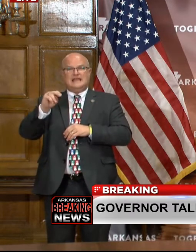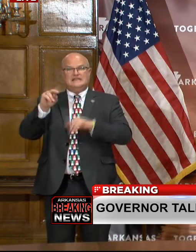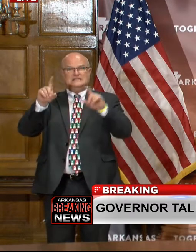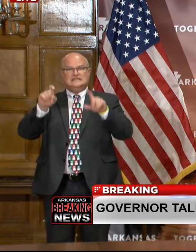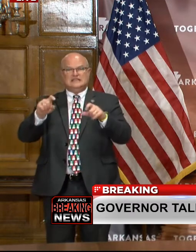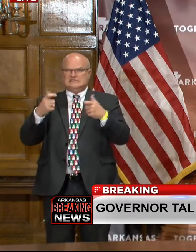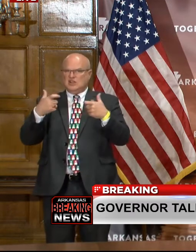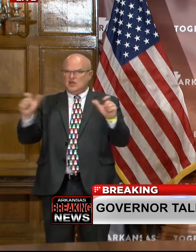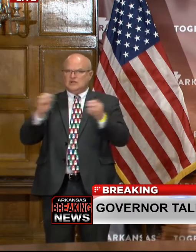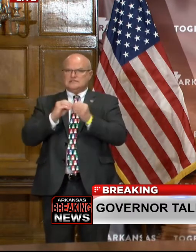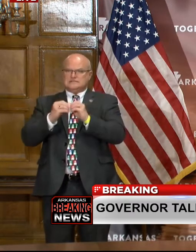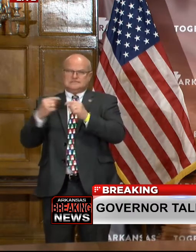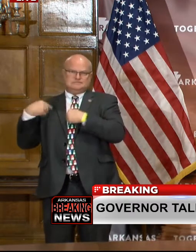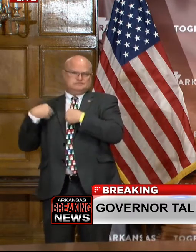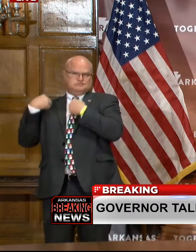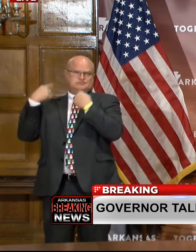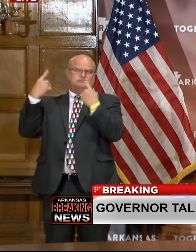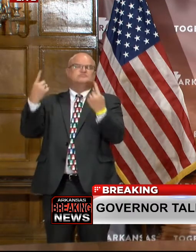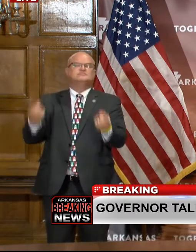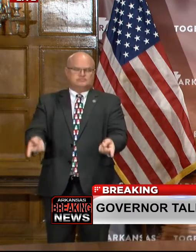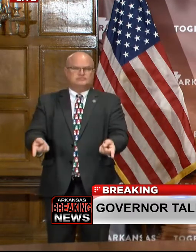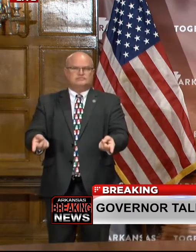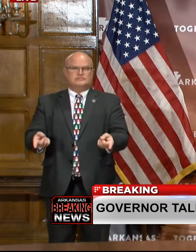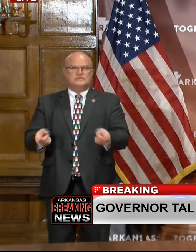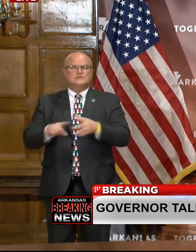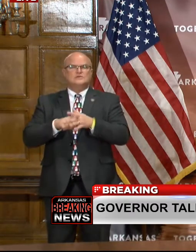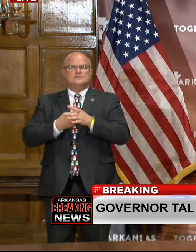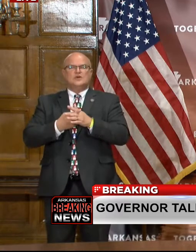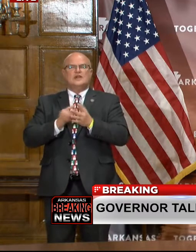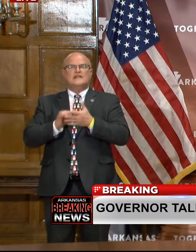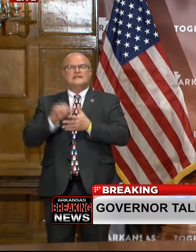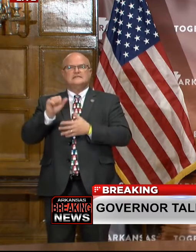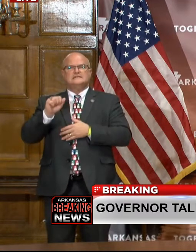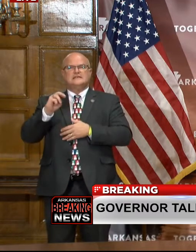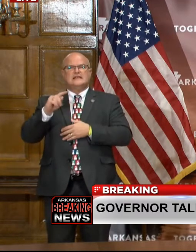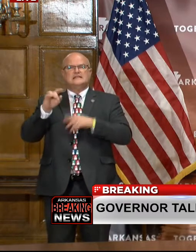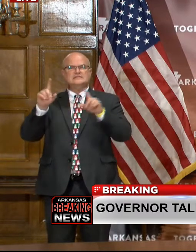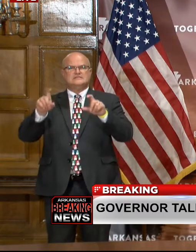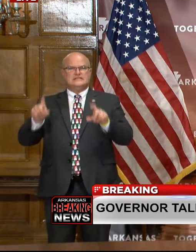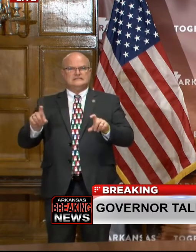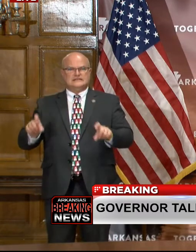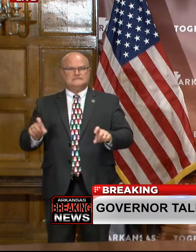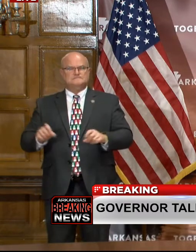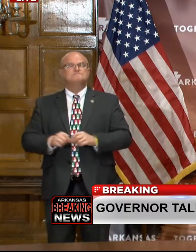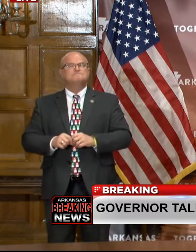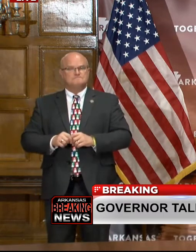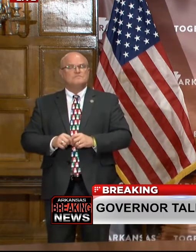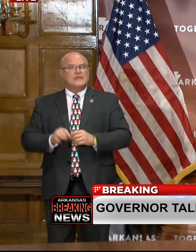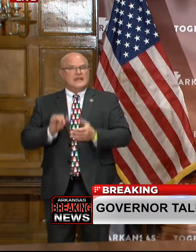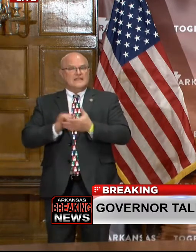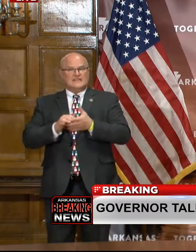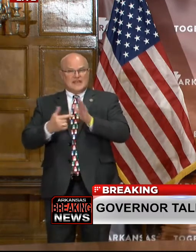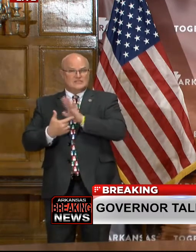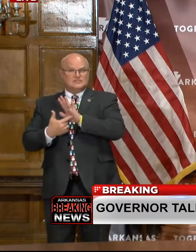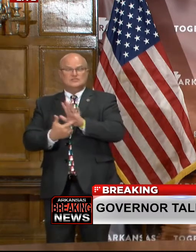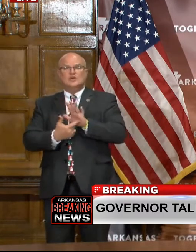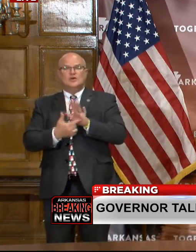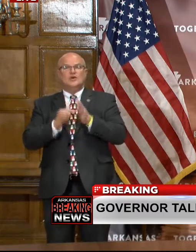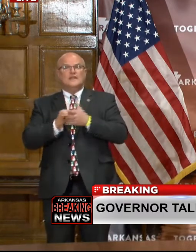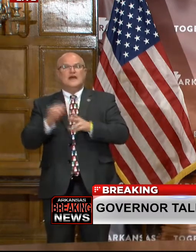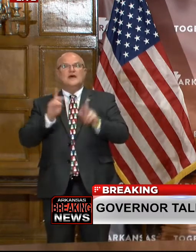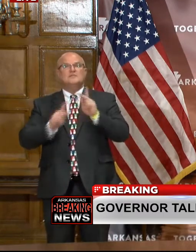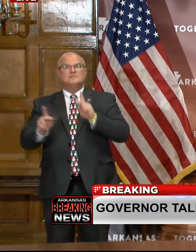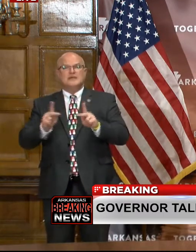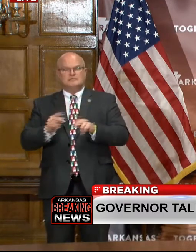we've had of probable cases since we started our antigen testing, which simply shows that people